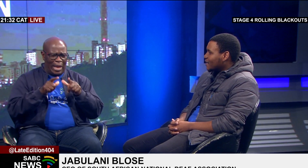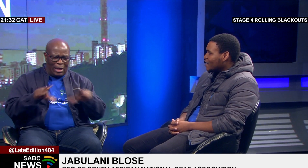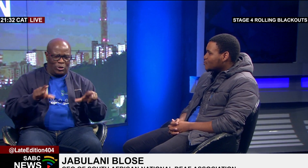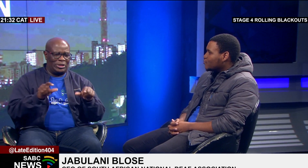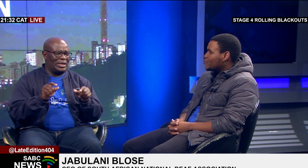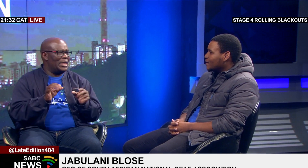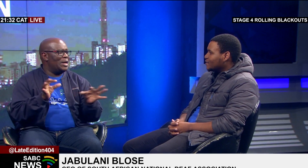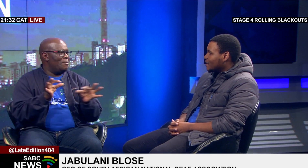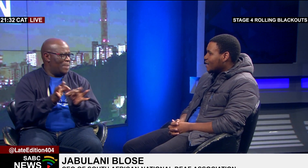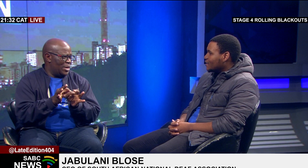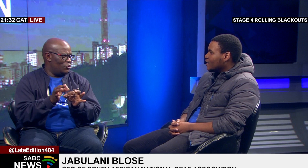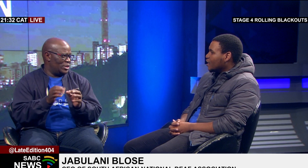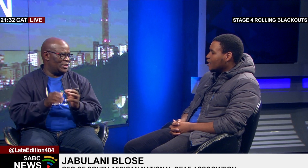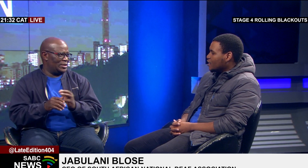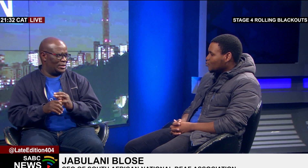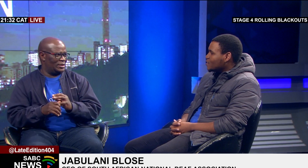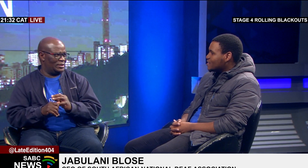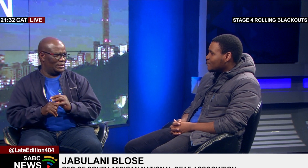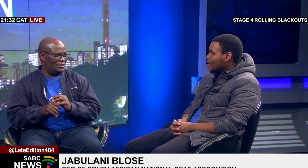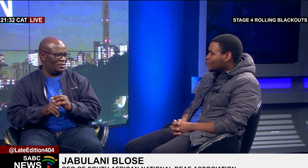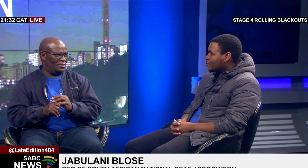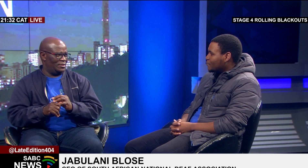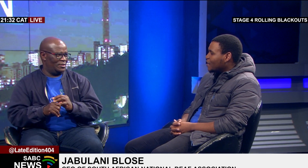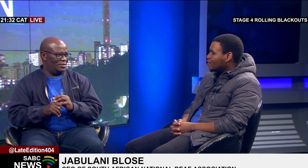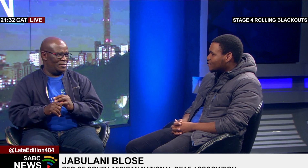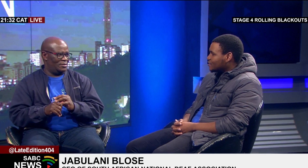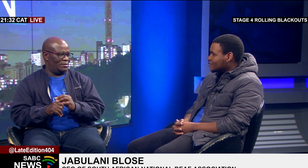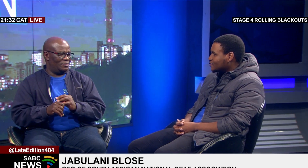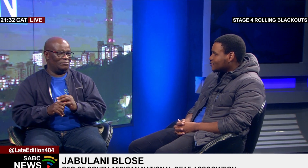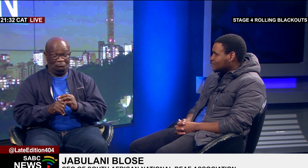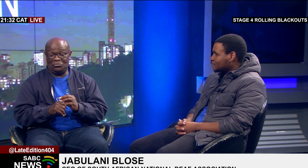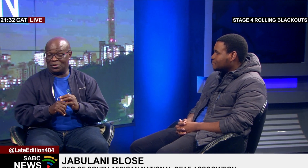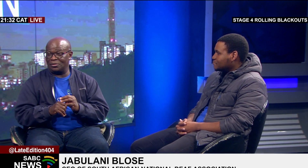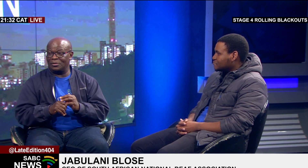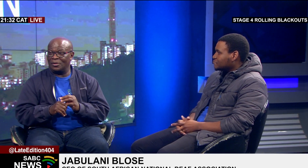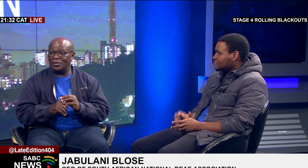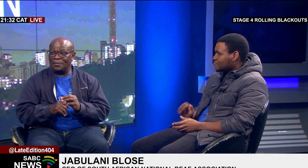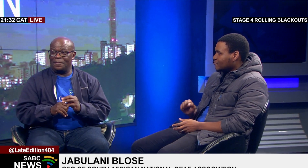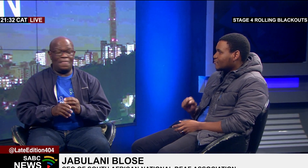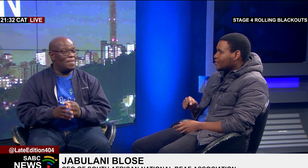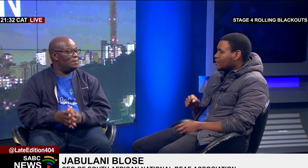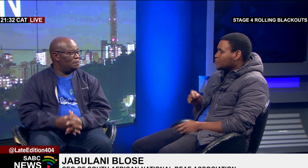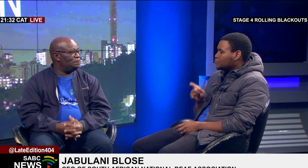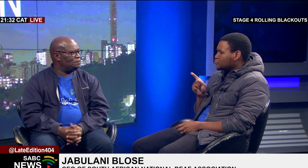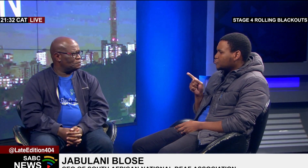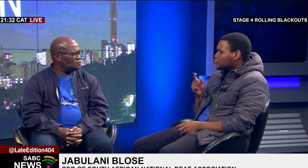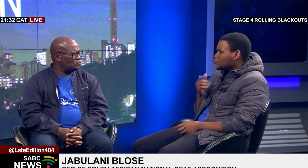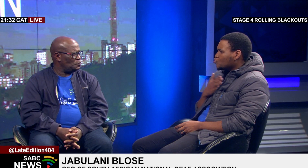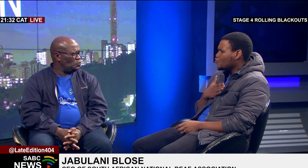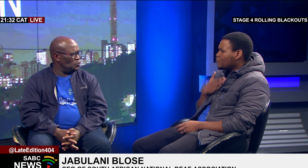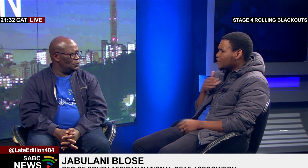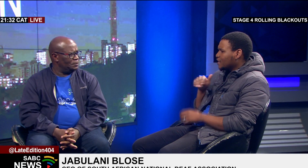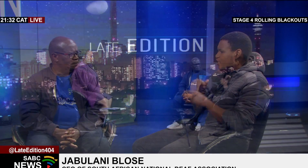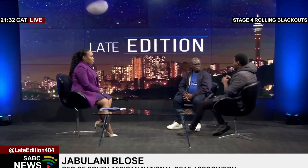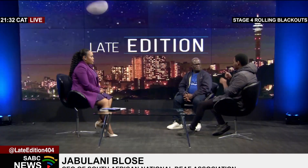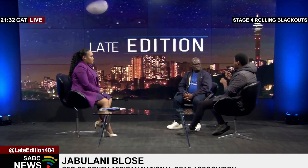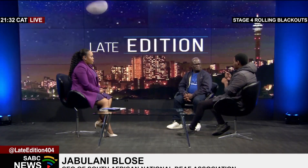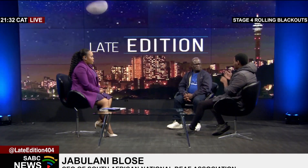rights movement and linguistic minorities. Yeah, and do you feel in general that the deaf community